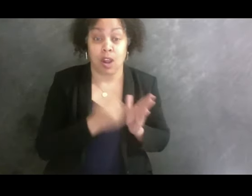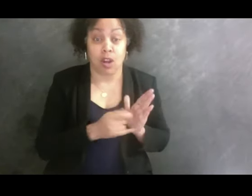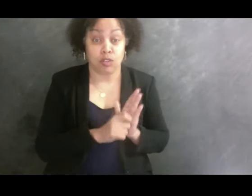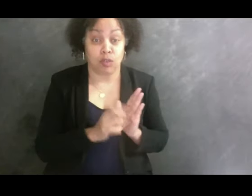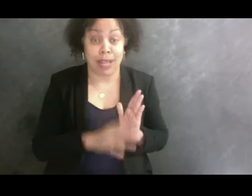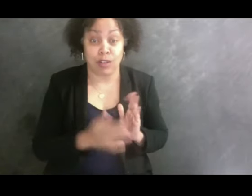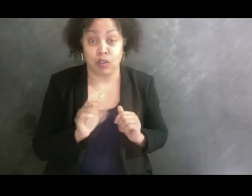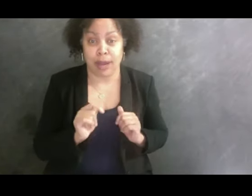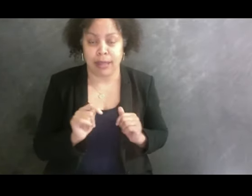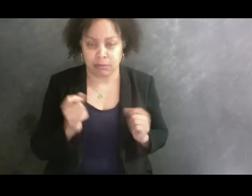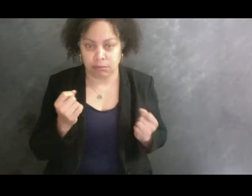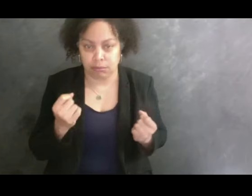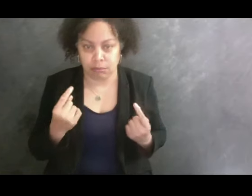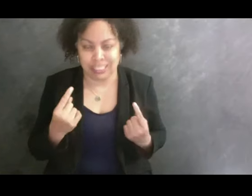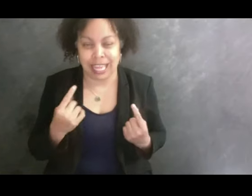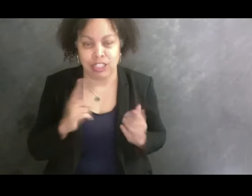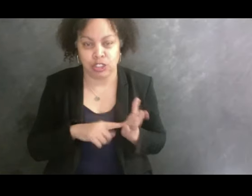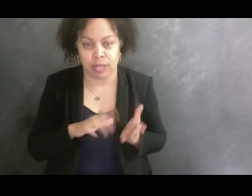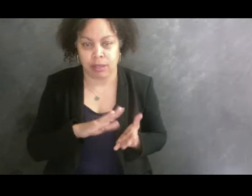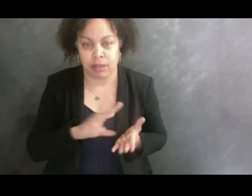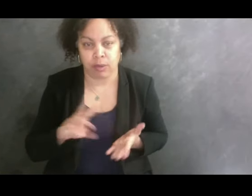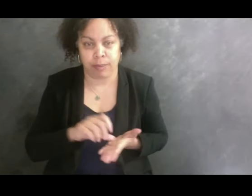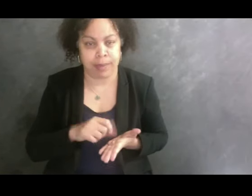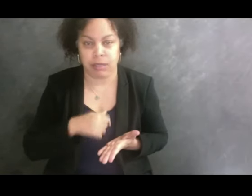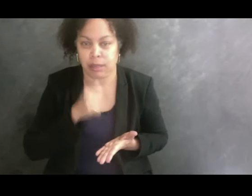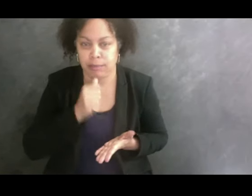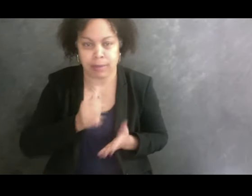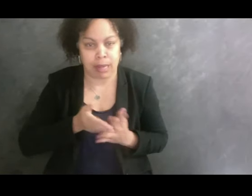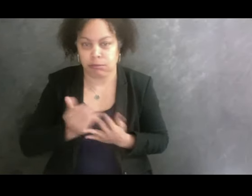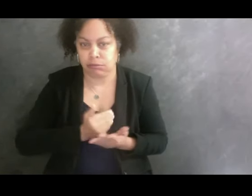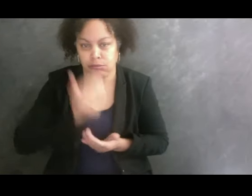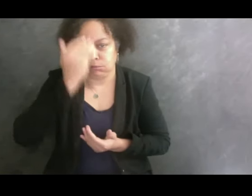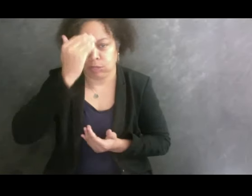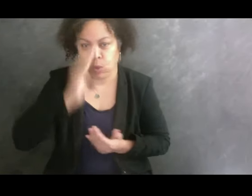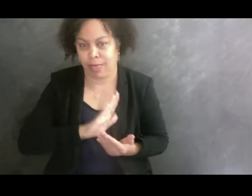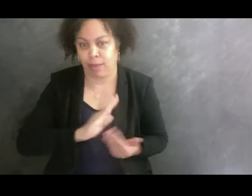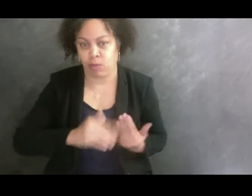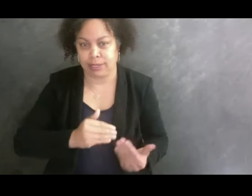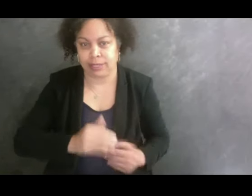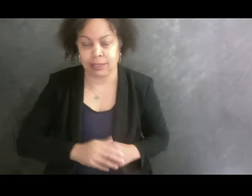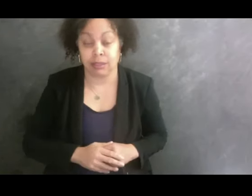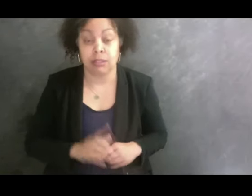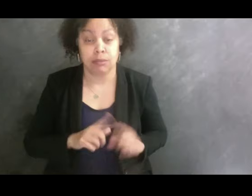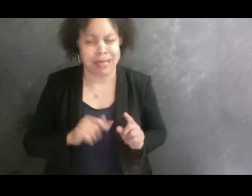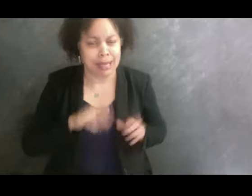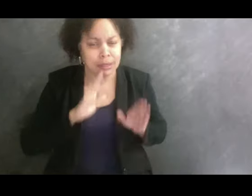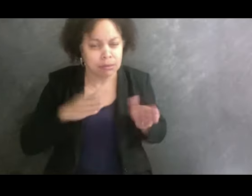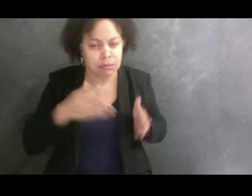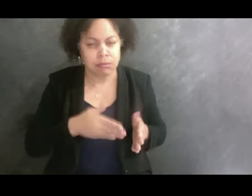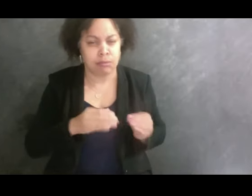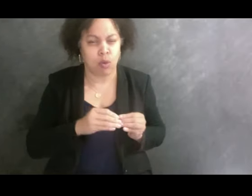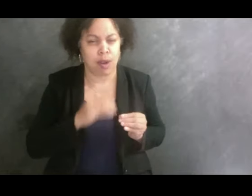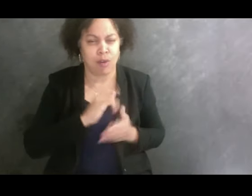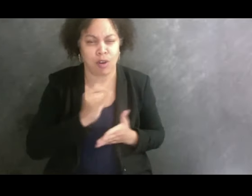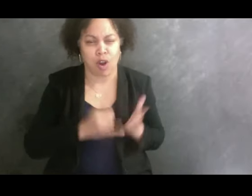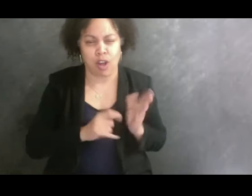please look at their website. I'm not an expert on their grant process. They're open to people who really consider themselves arts